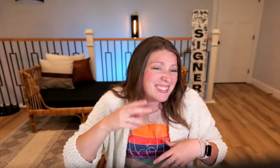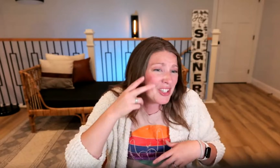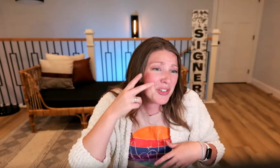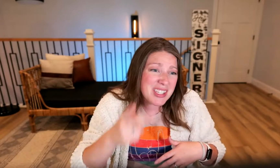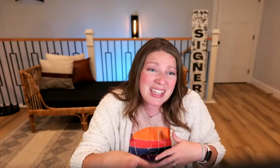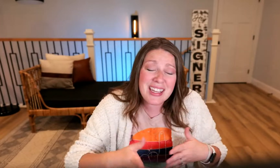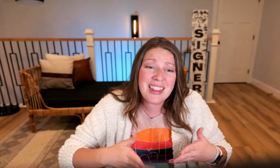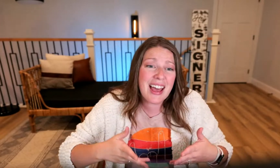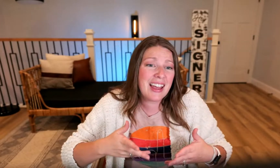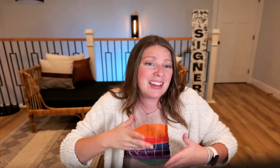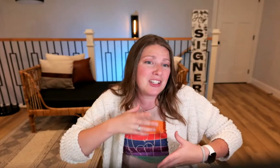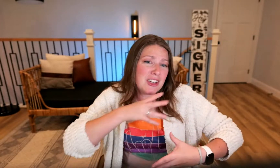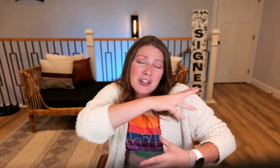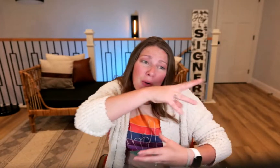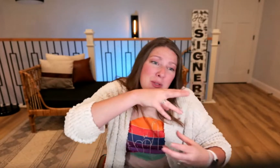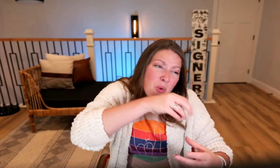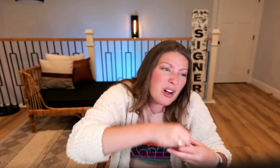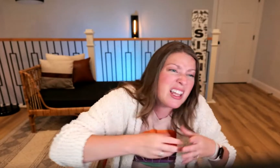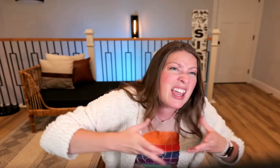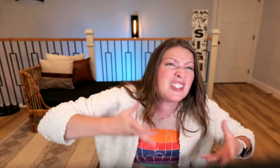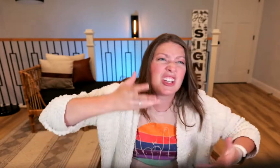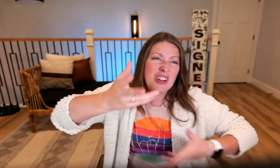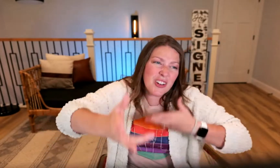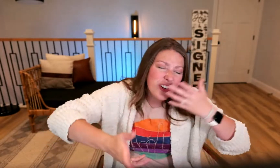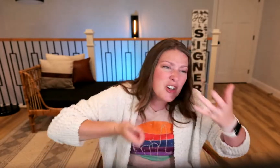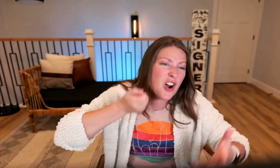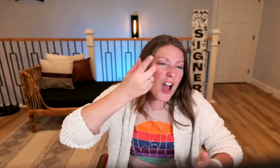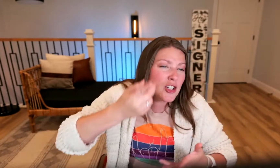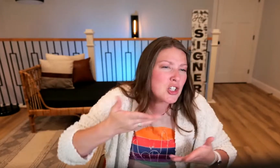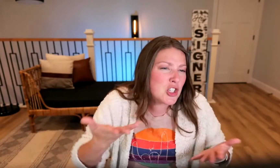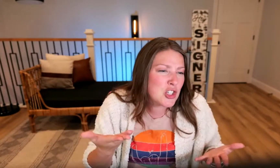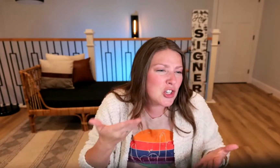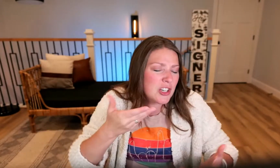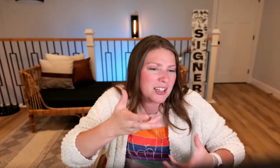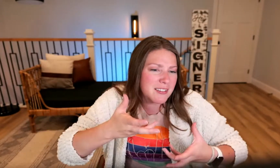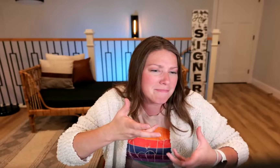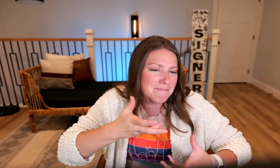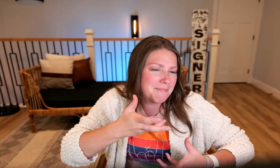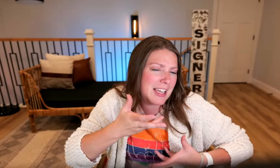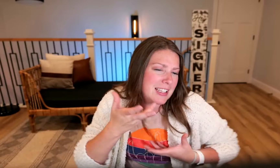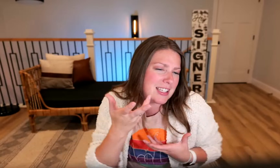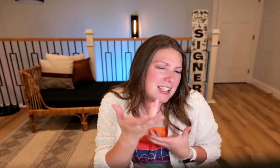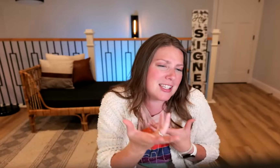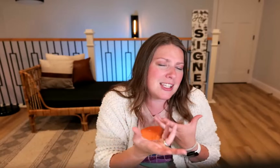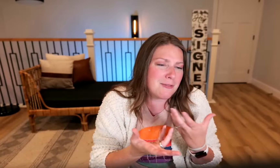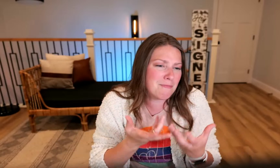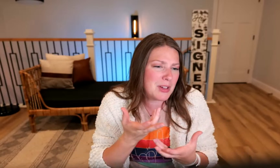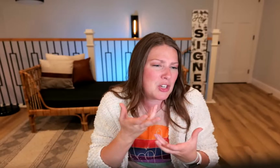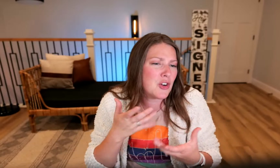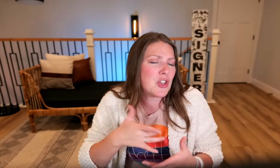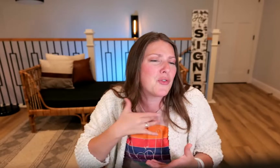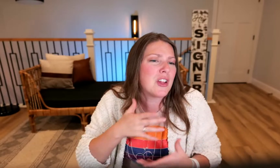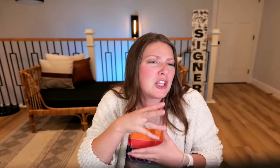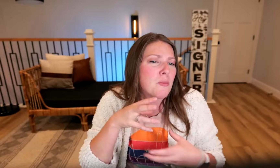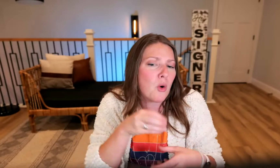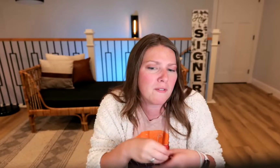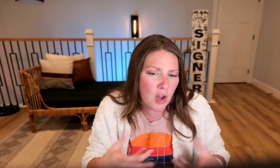you'll see that, you know, it's more engaging. You're understood, and you feel like you're more